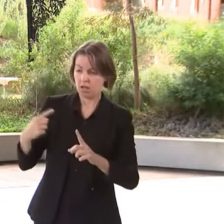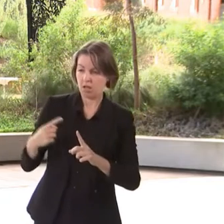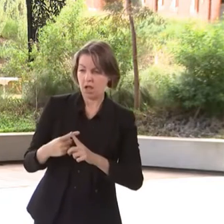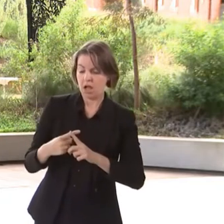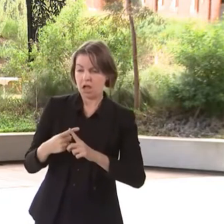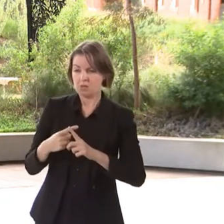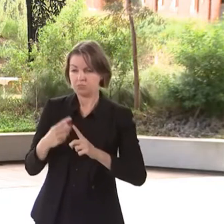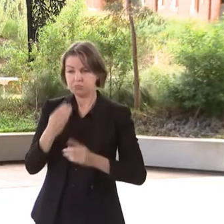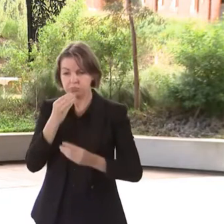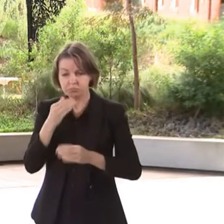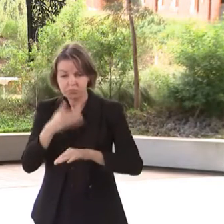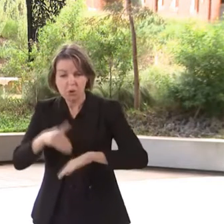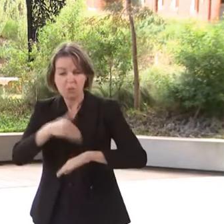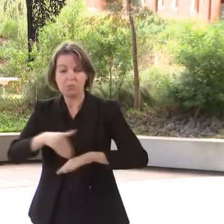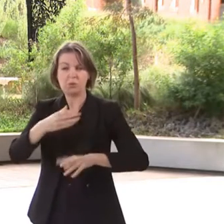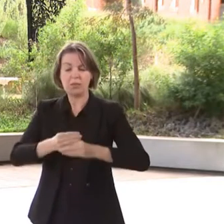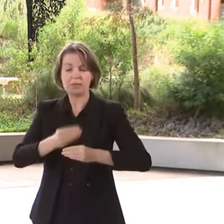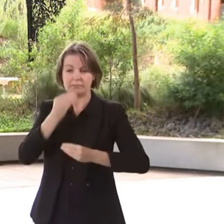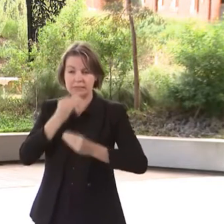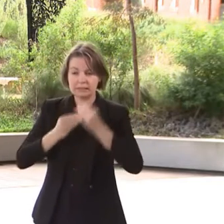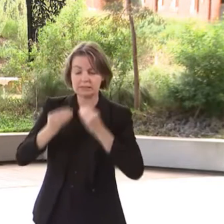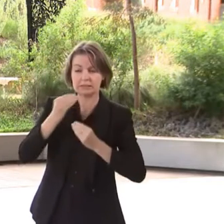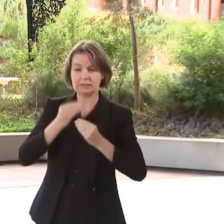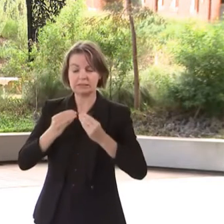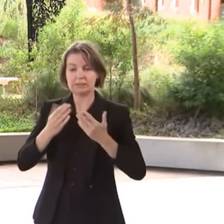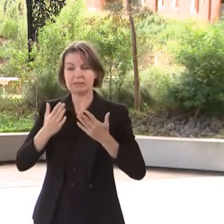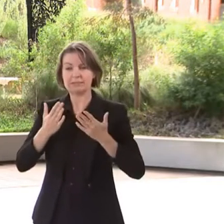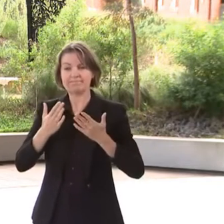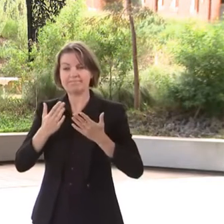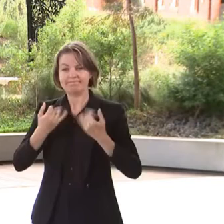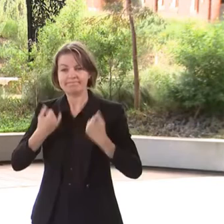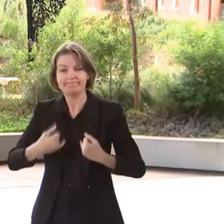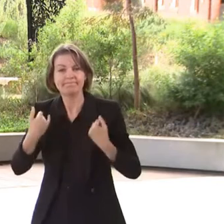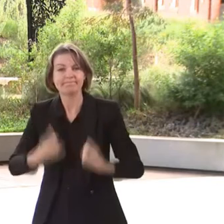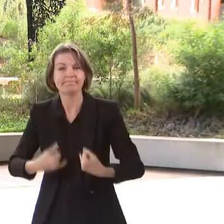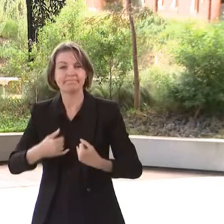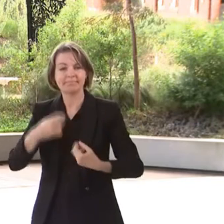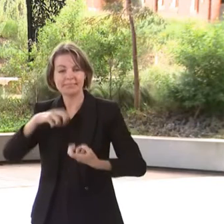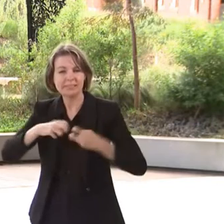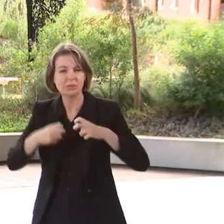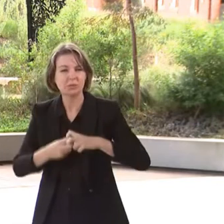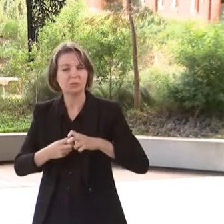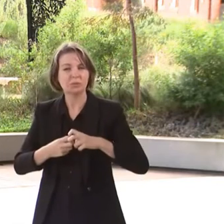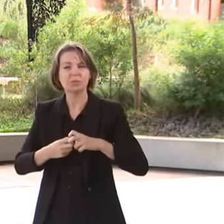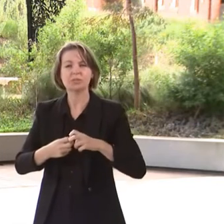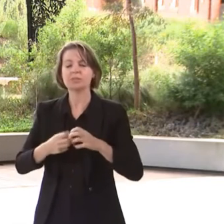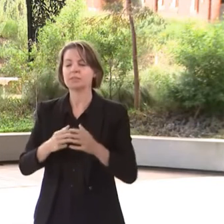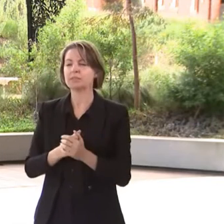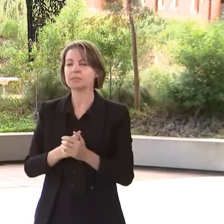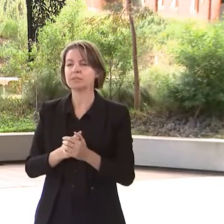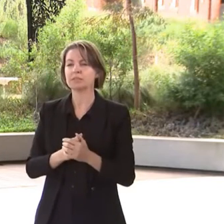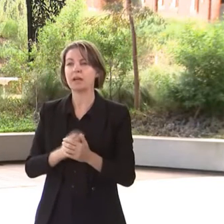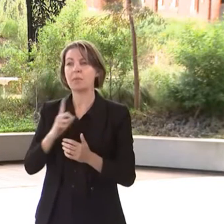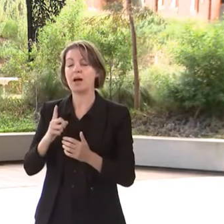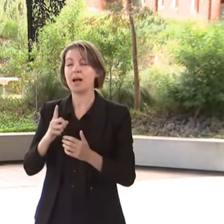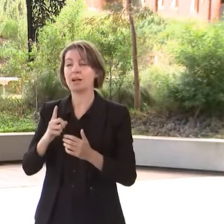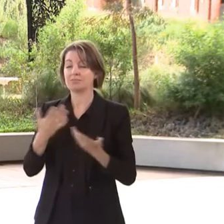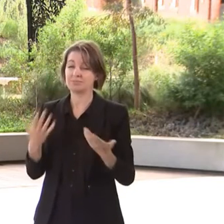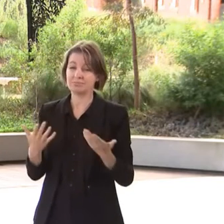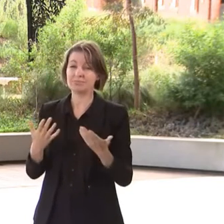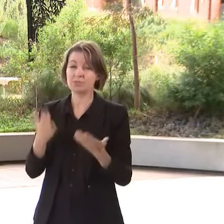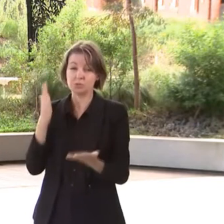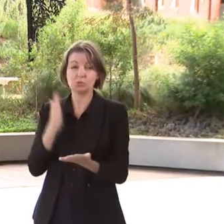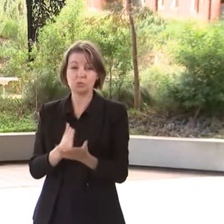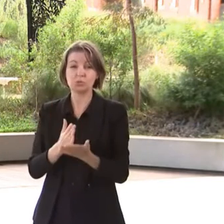had as we've moved through this difficult time. We're in a health pandemic, but this pandemic has had a much